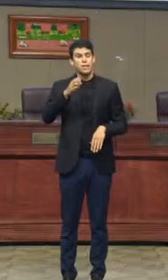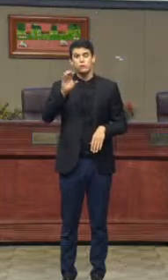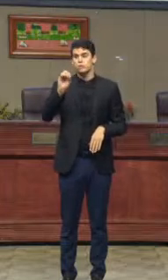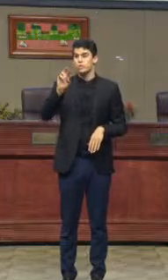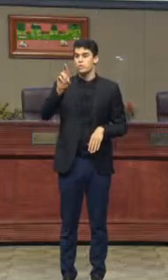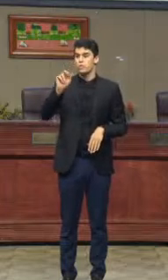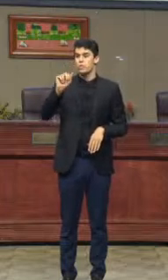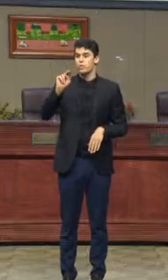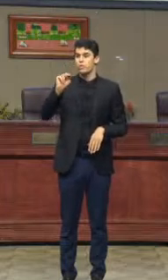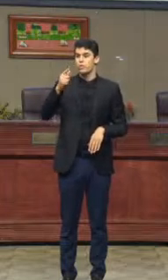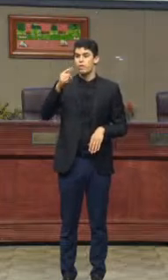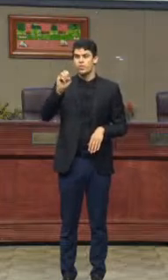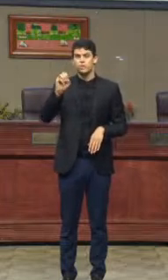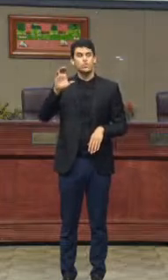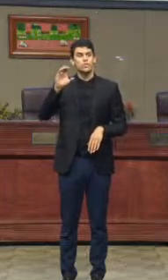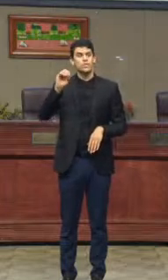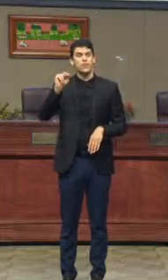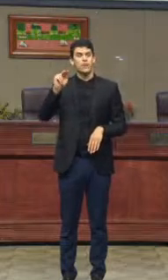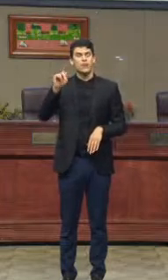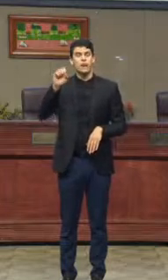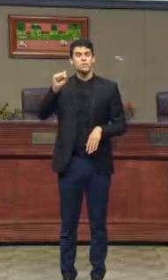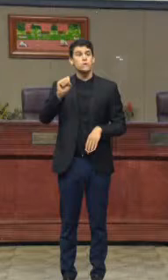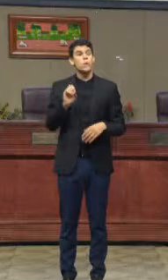ocfl.net/orangeconnects or the